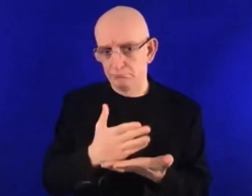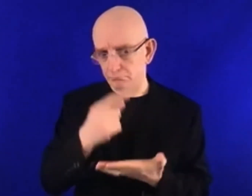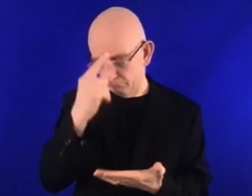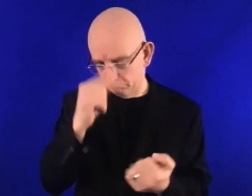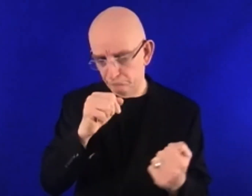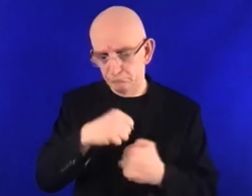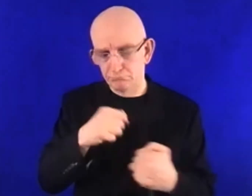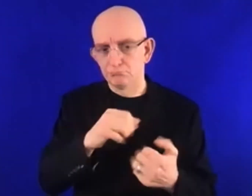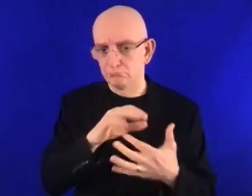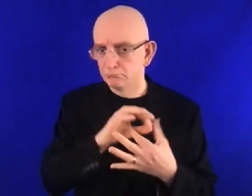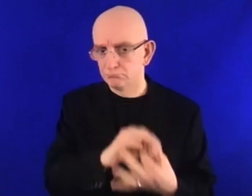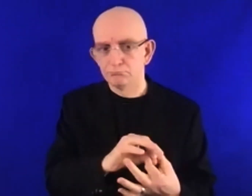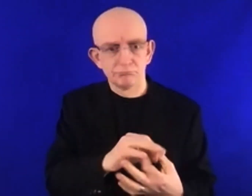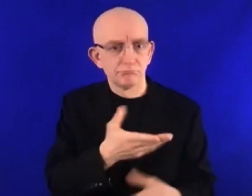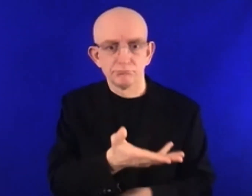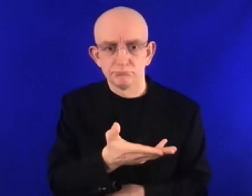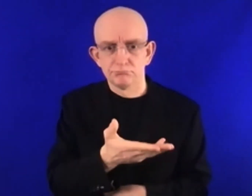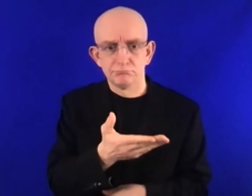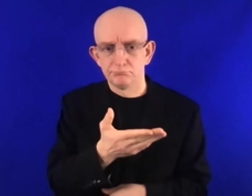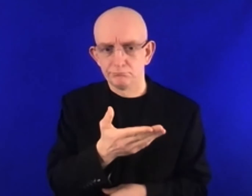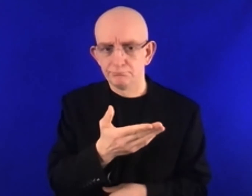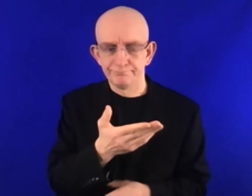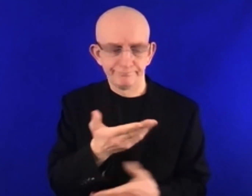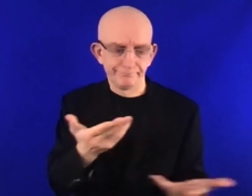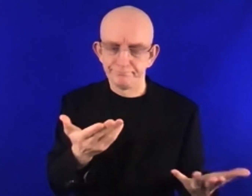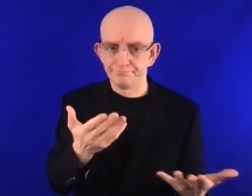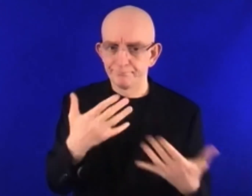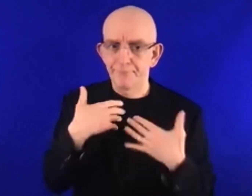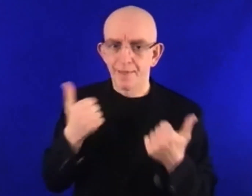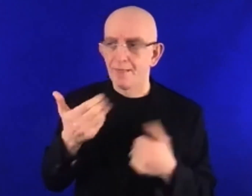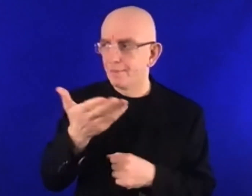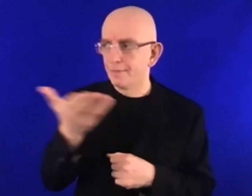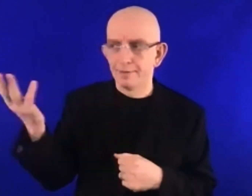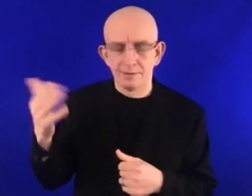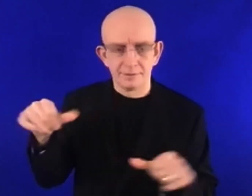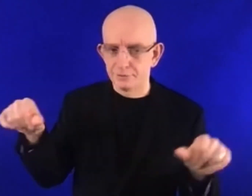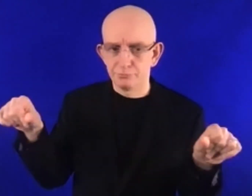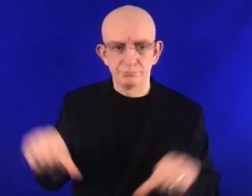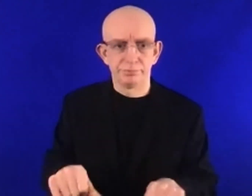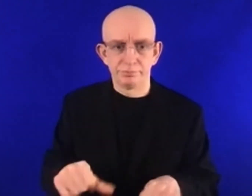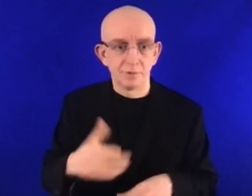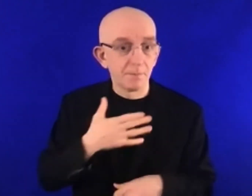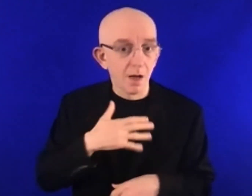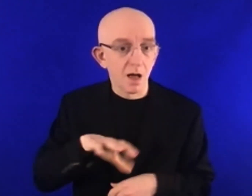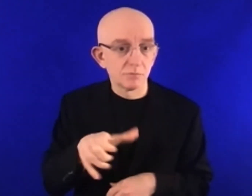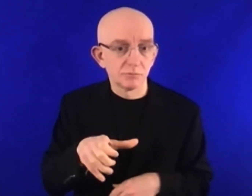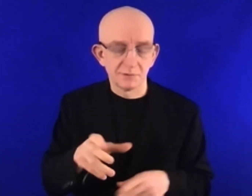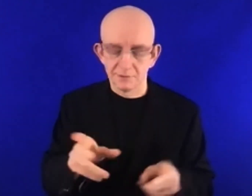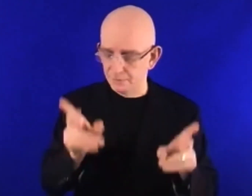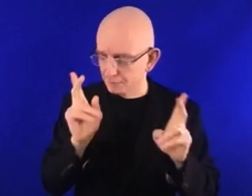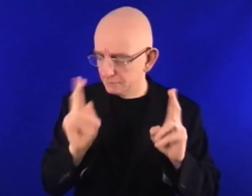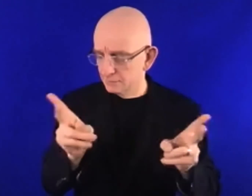health, because in my country it's the same situation. The health service is very bad. Someone with disability doesn't